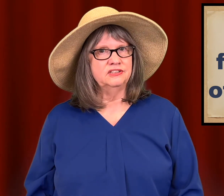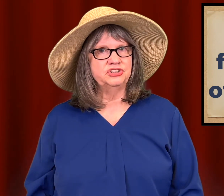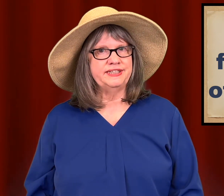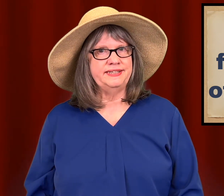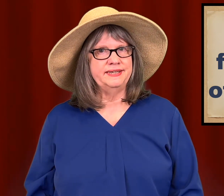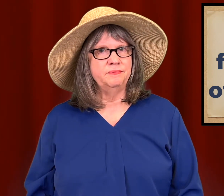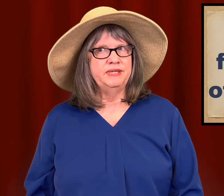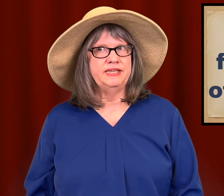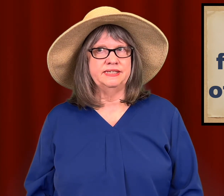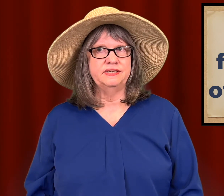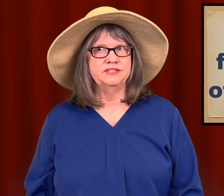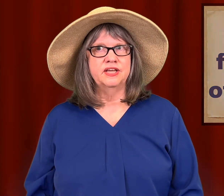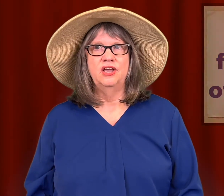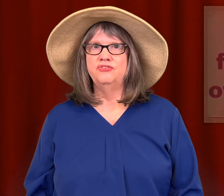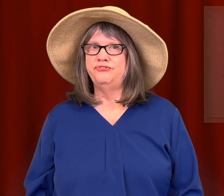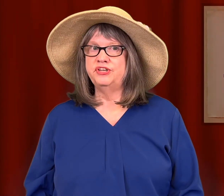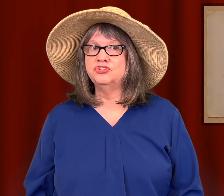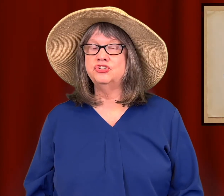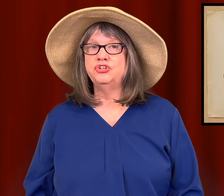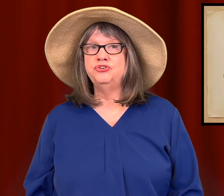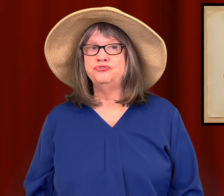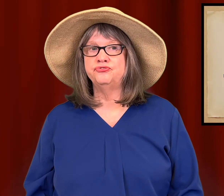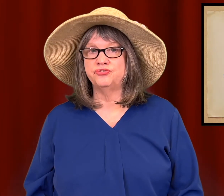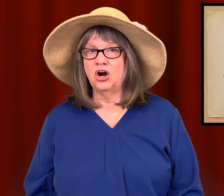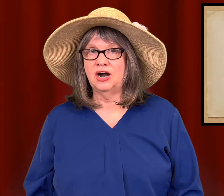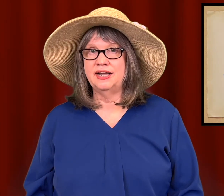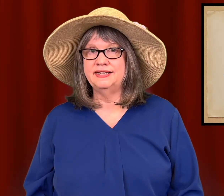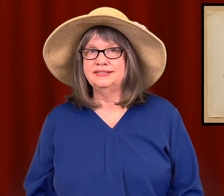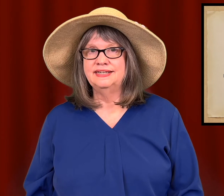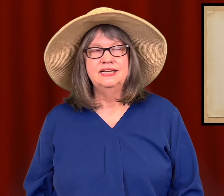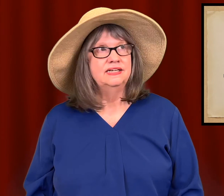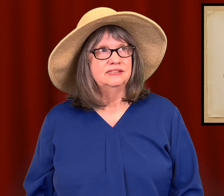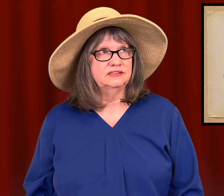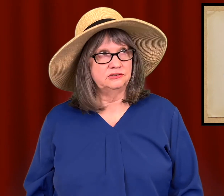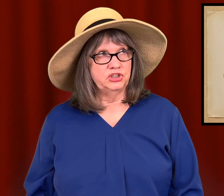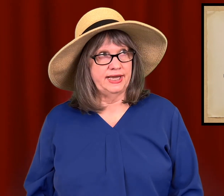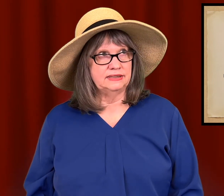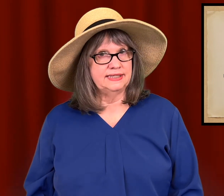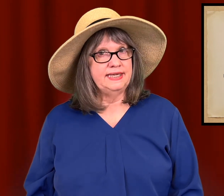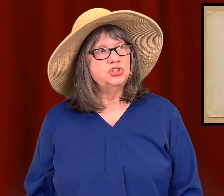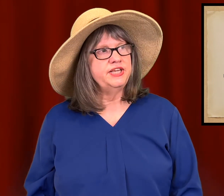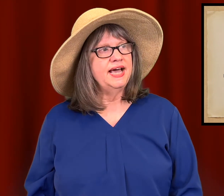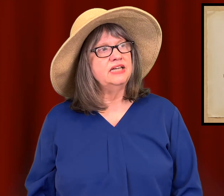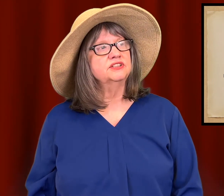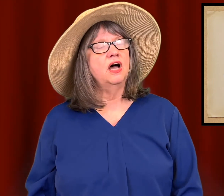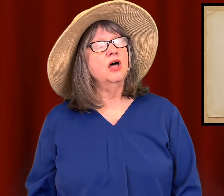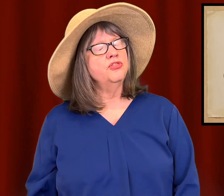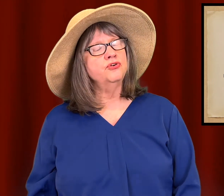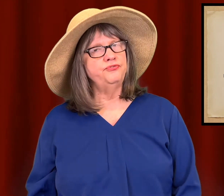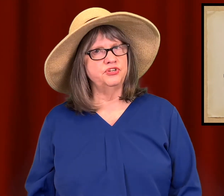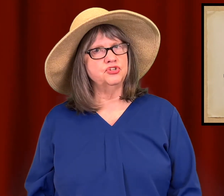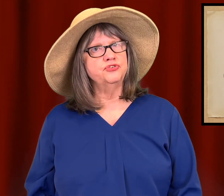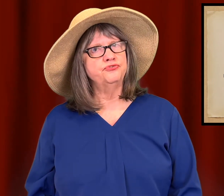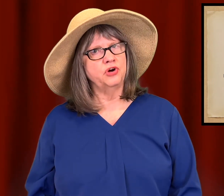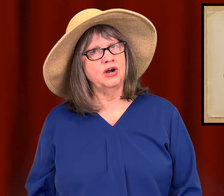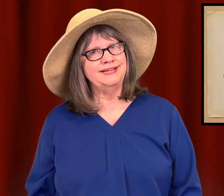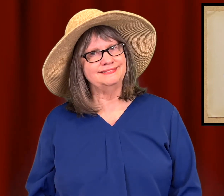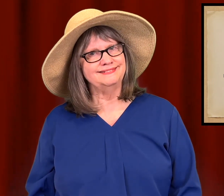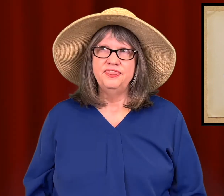English idiom is fish to fry, such as she has other fish to fry.